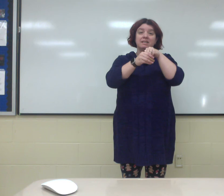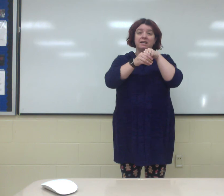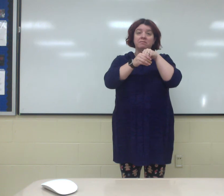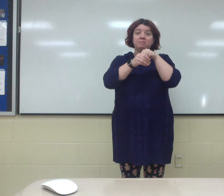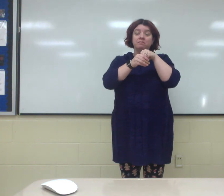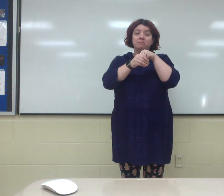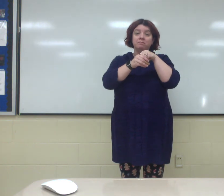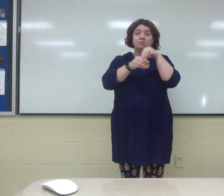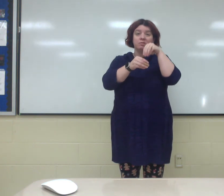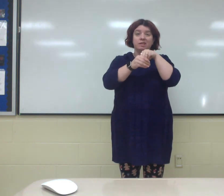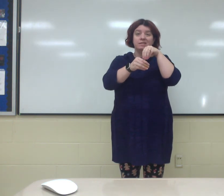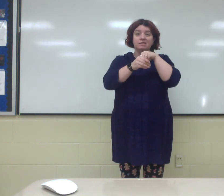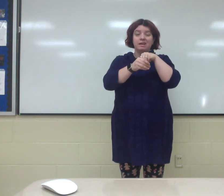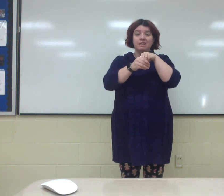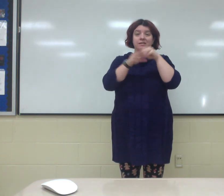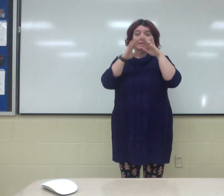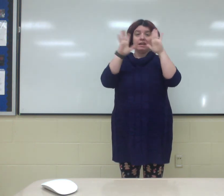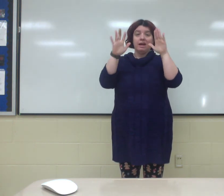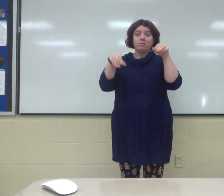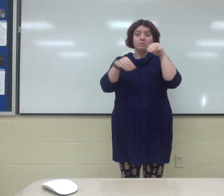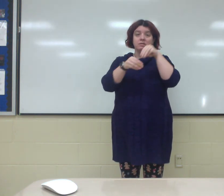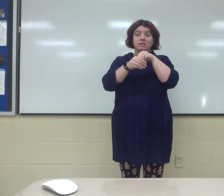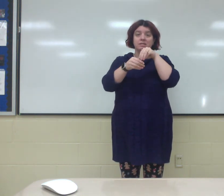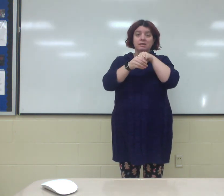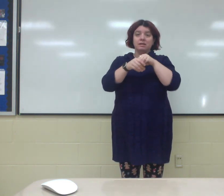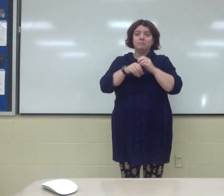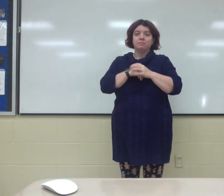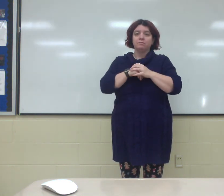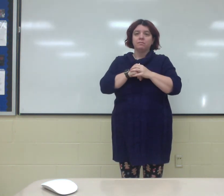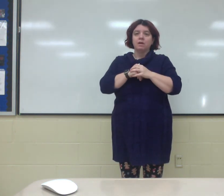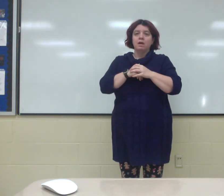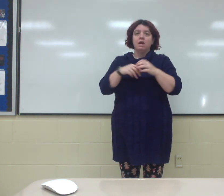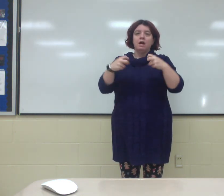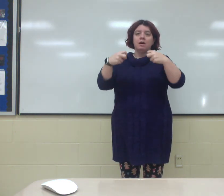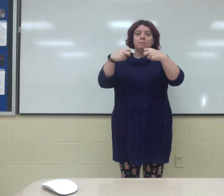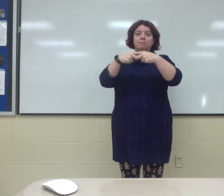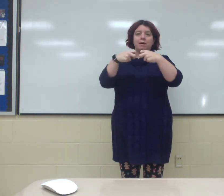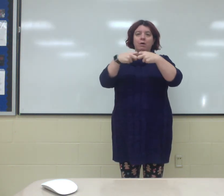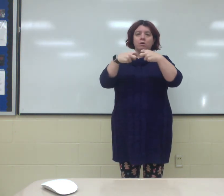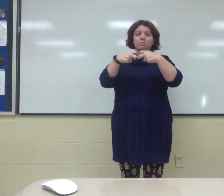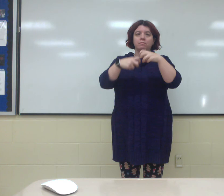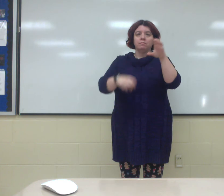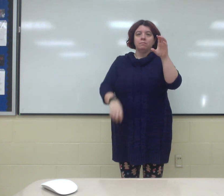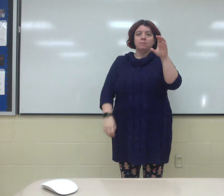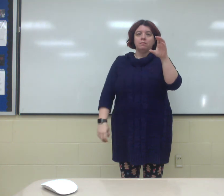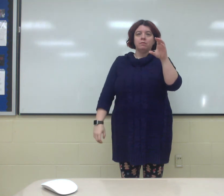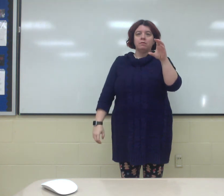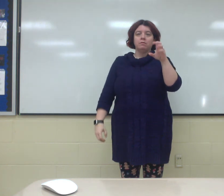Inside, so inside the house, inside. Power.